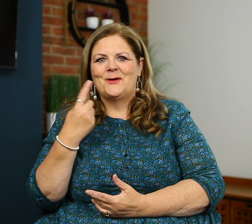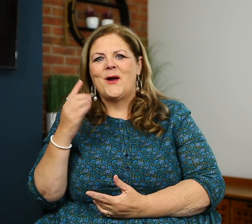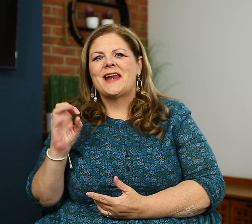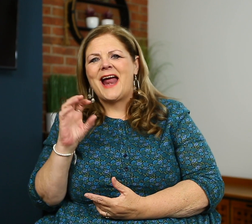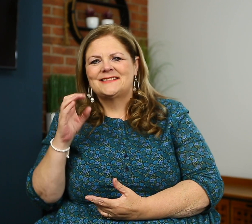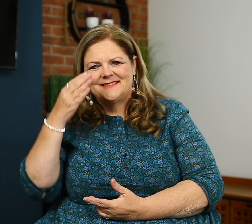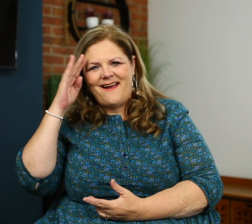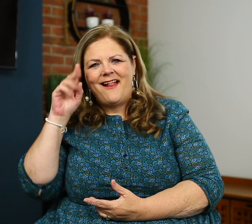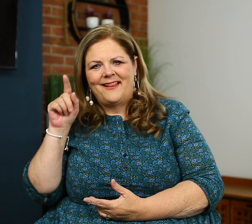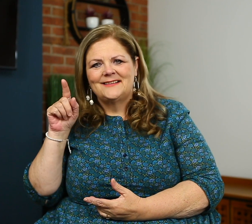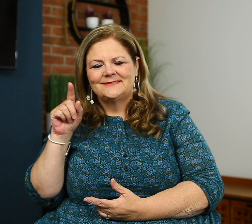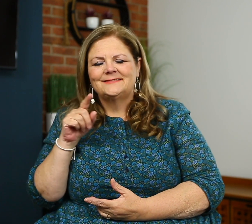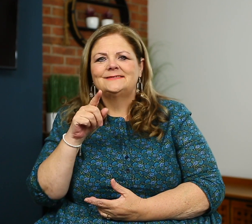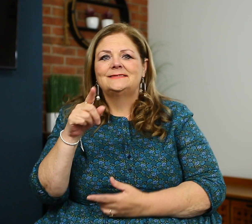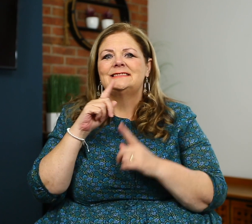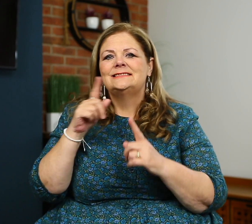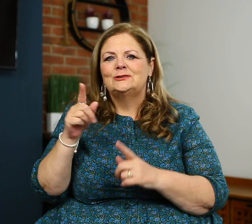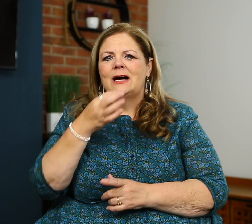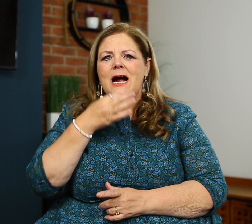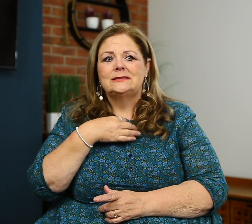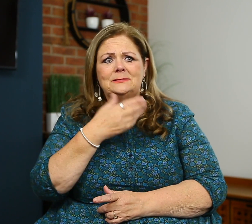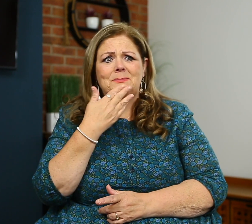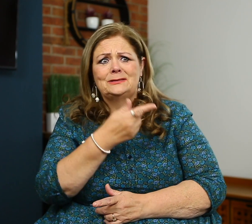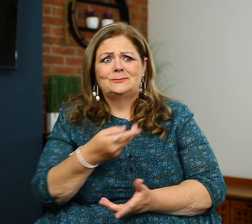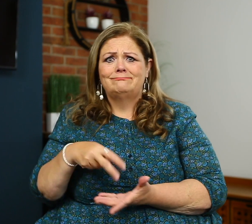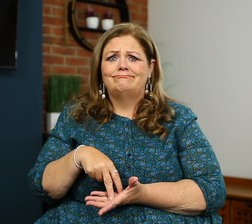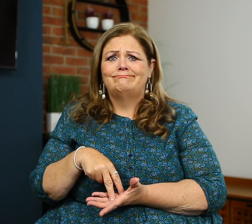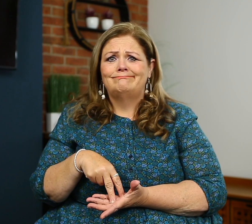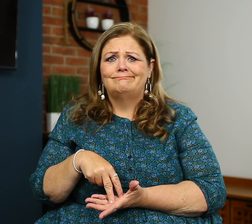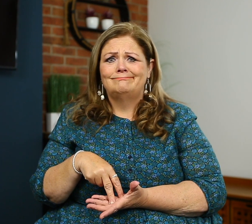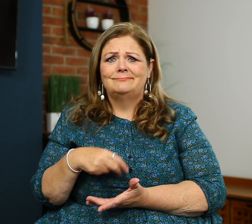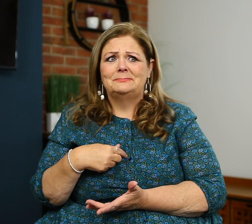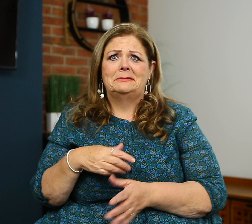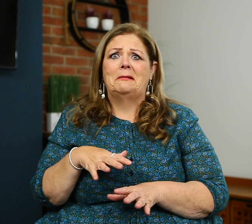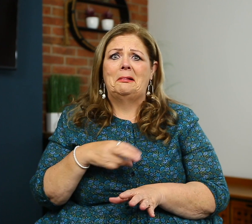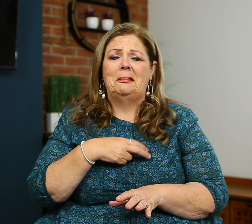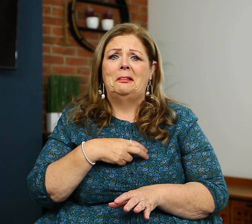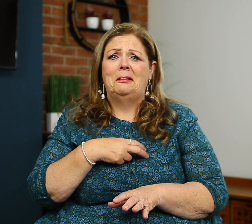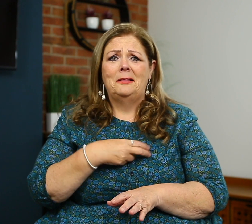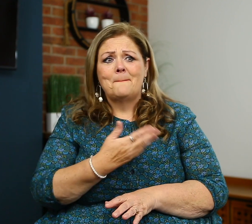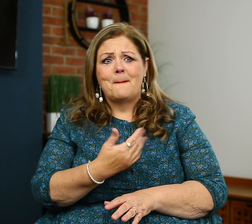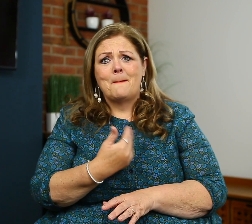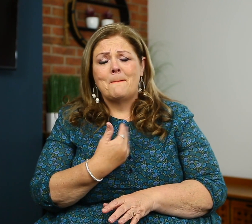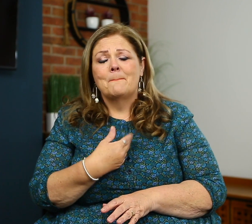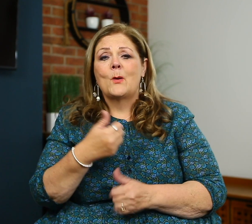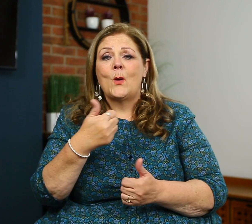Language is one-handed, and the teacher asked me to stand up at the front of the class. I was so nervous,